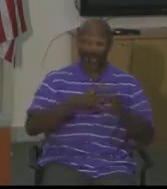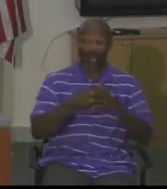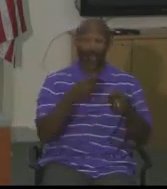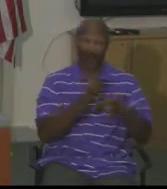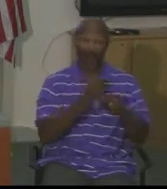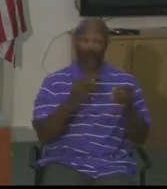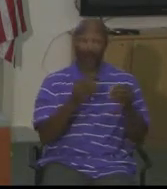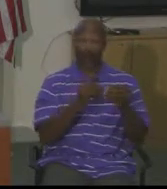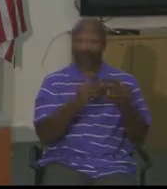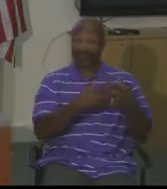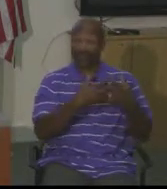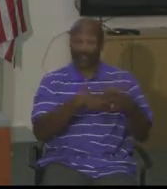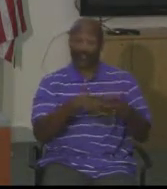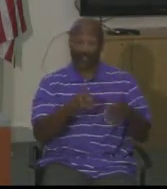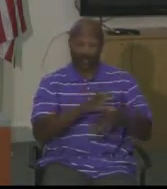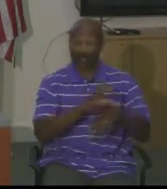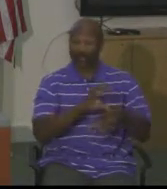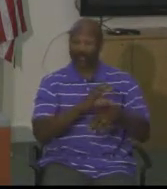making machines